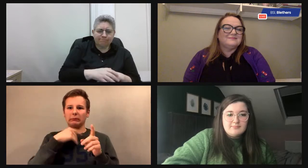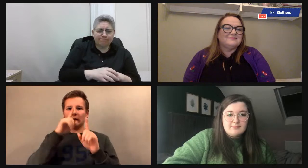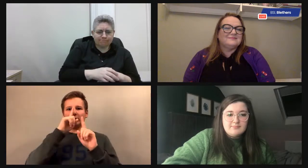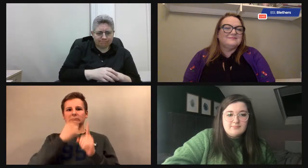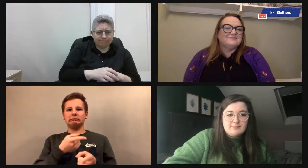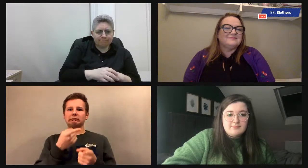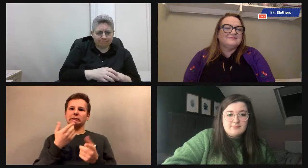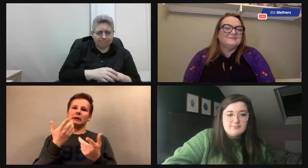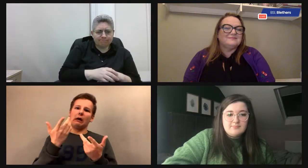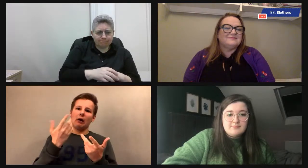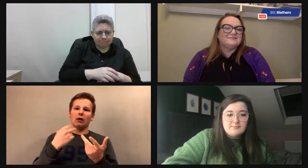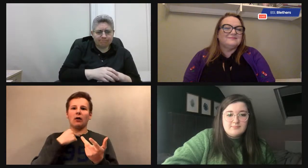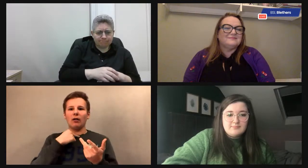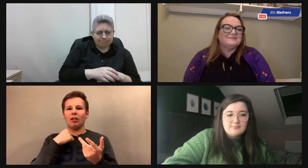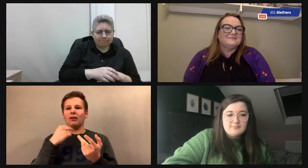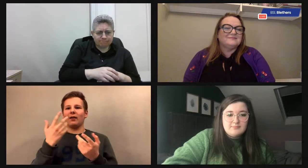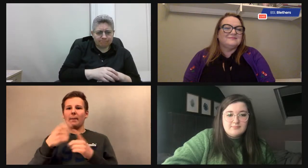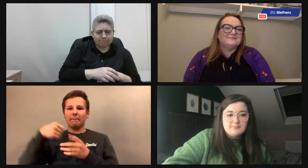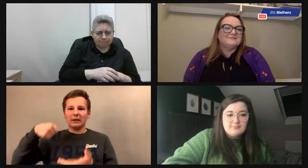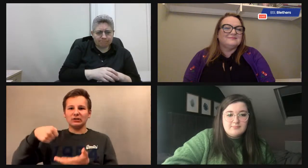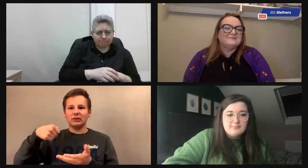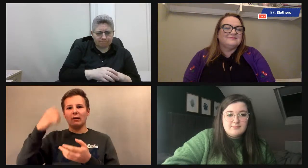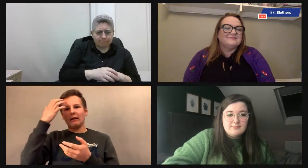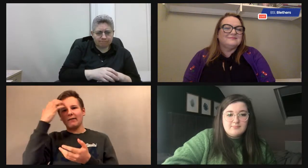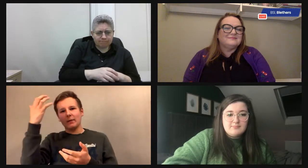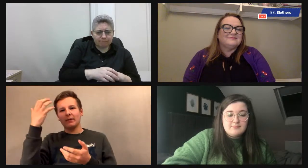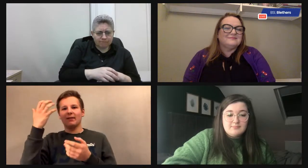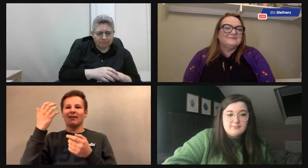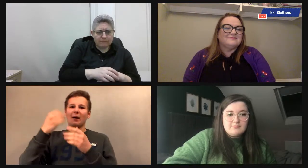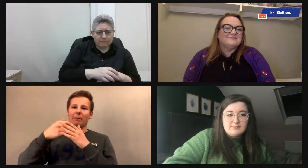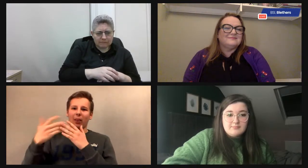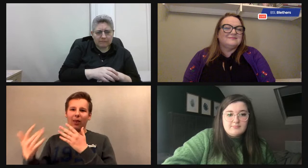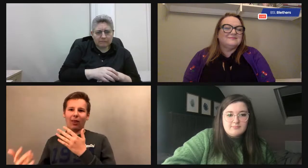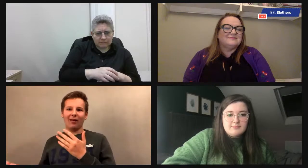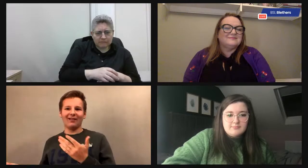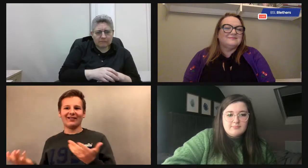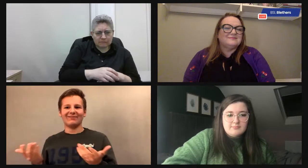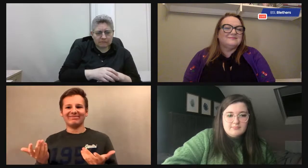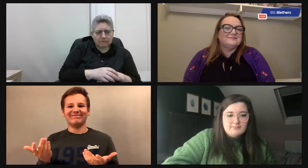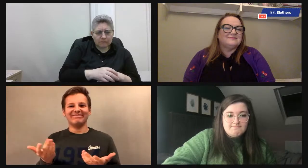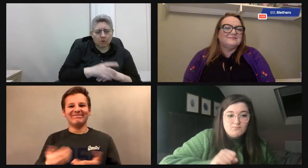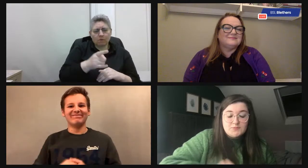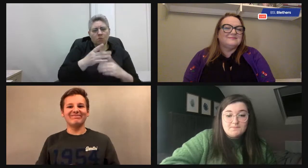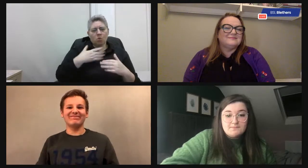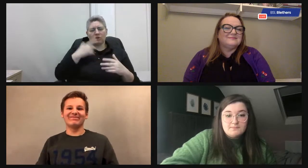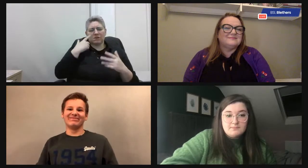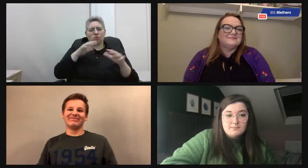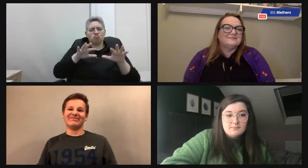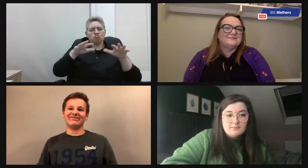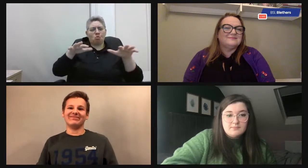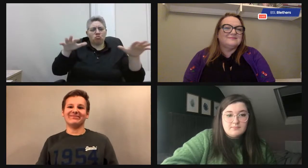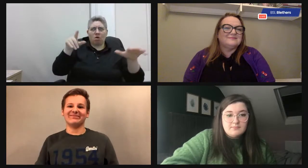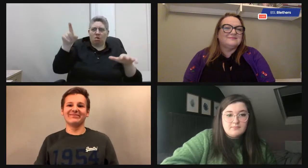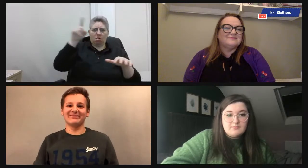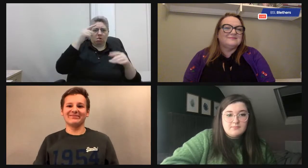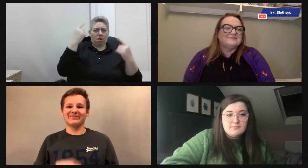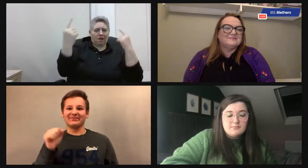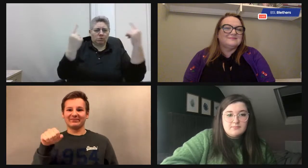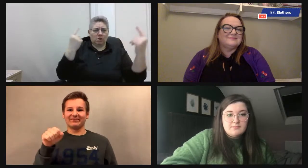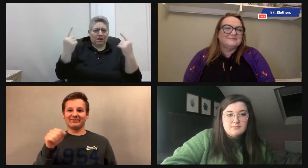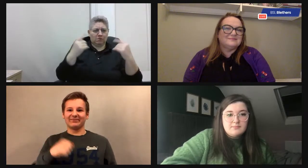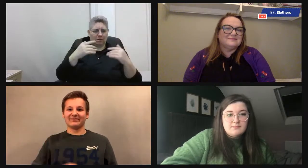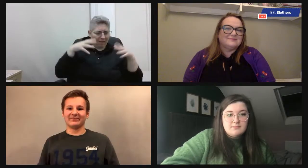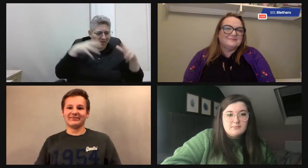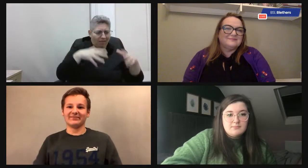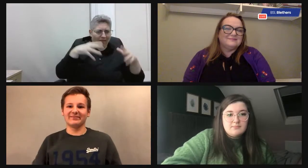really isolated and they're really lonely. Some of them are frightened to travel. There's some of them just because of budget,